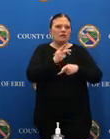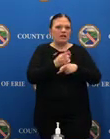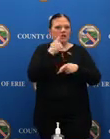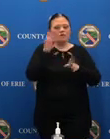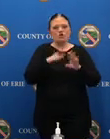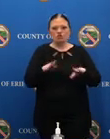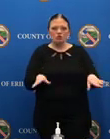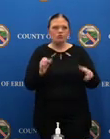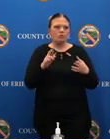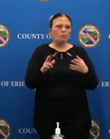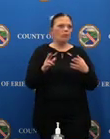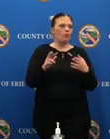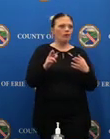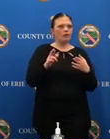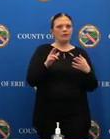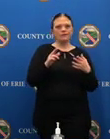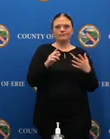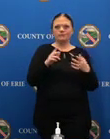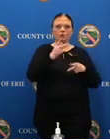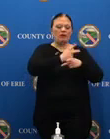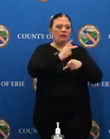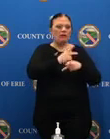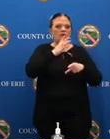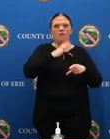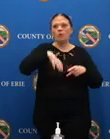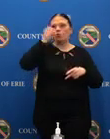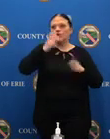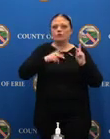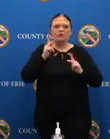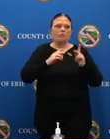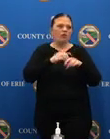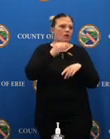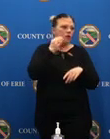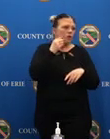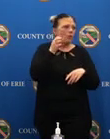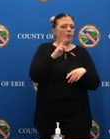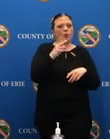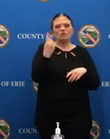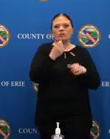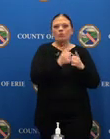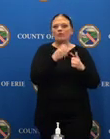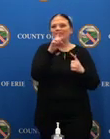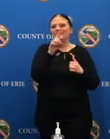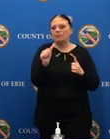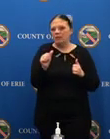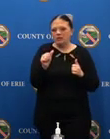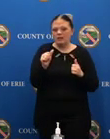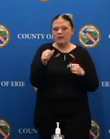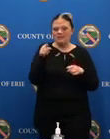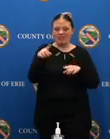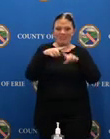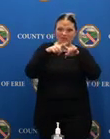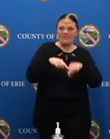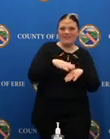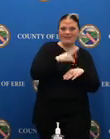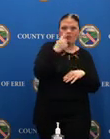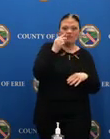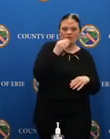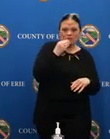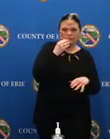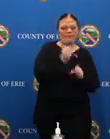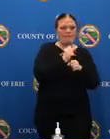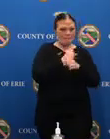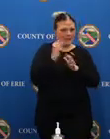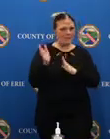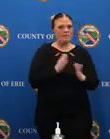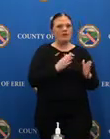children or an elderly adult in your home or somebody with some disabilities and they rely on you for food, you should make a